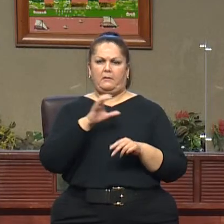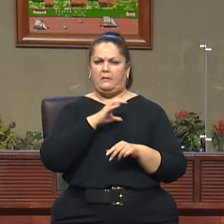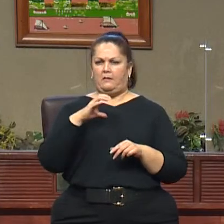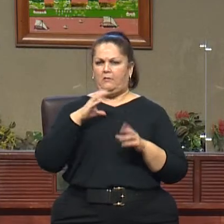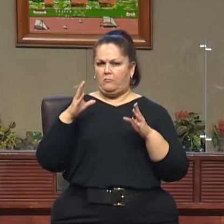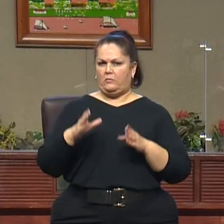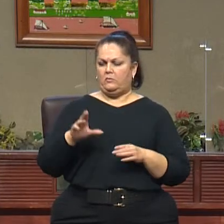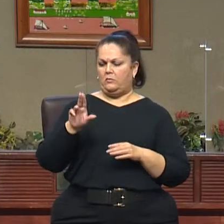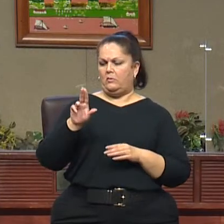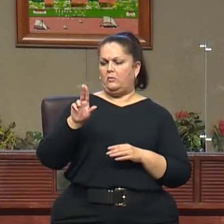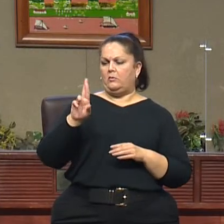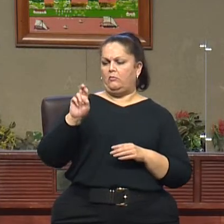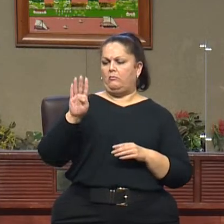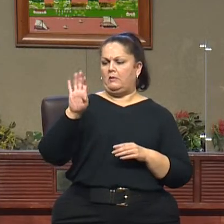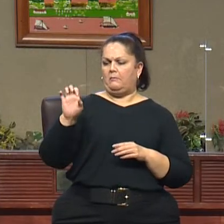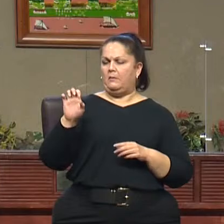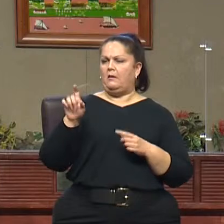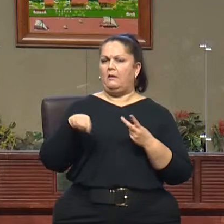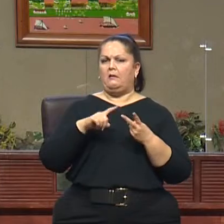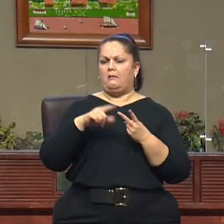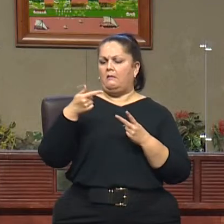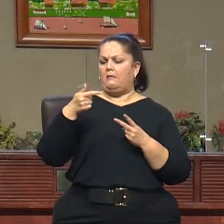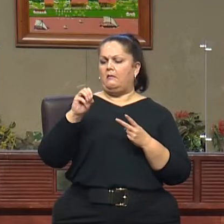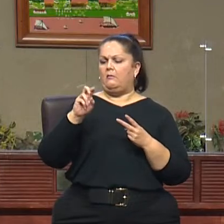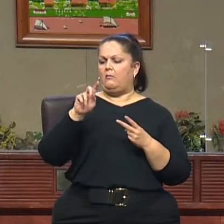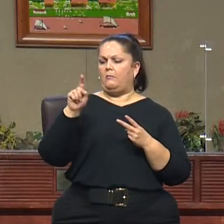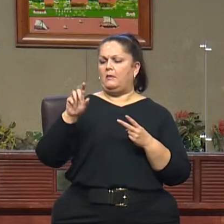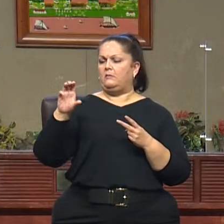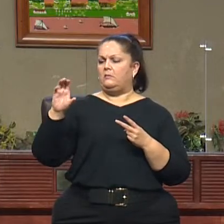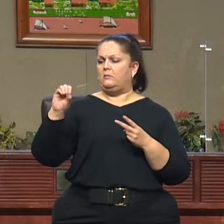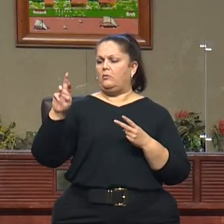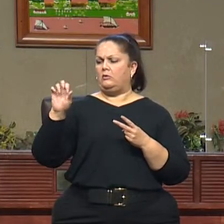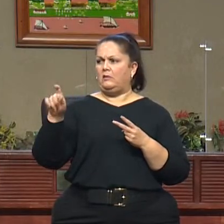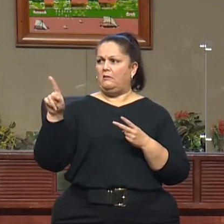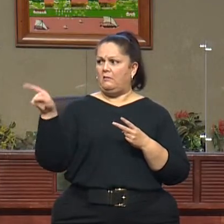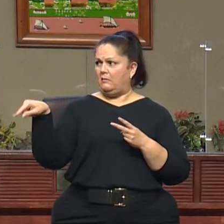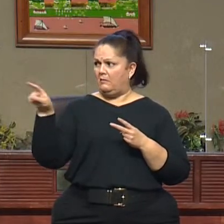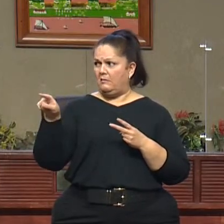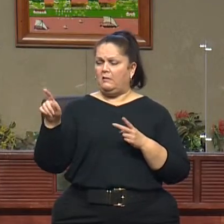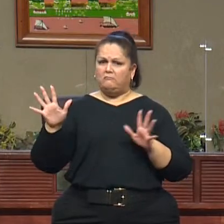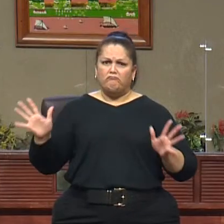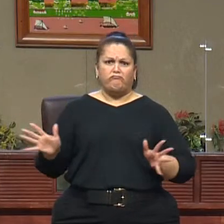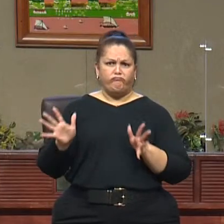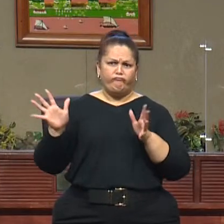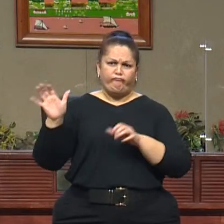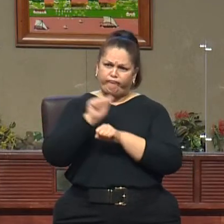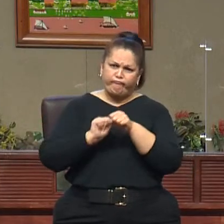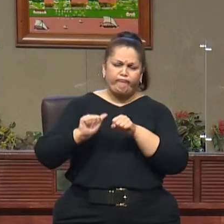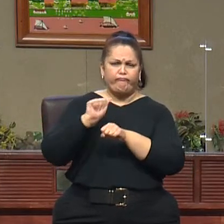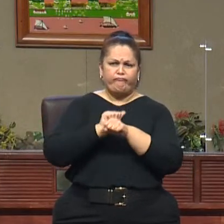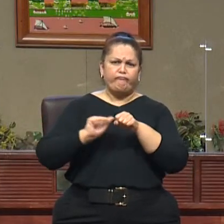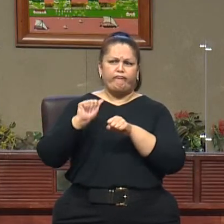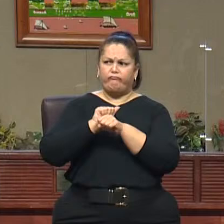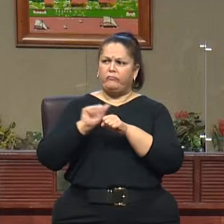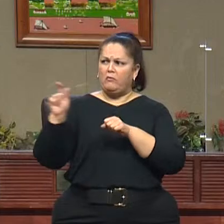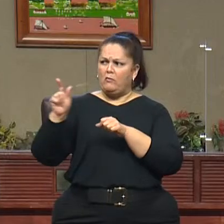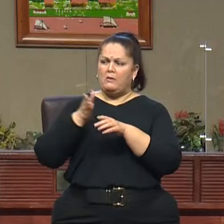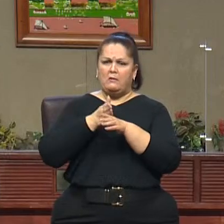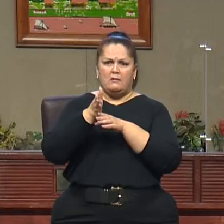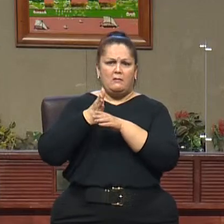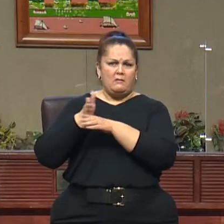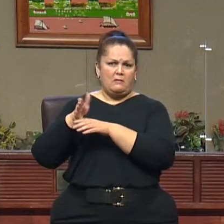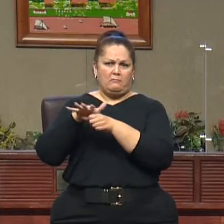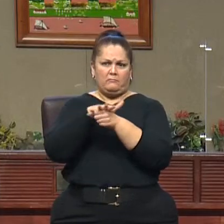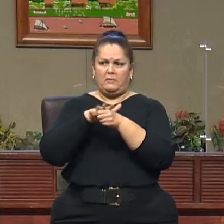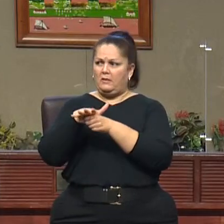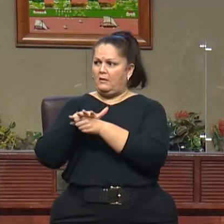Commissioner Uribe and Commissioner Gomez-Cordero have done yeoman's work within their respective county commission